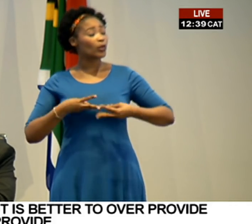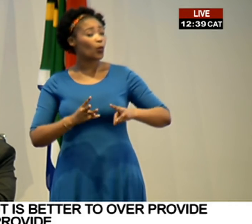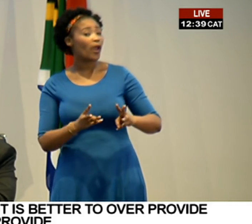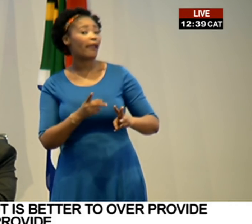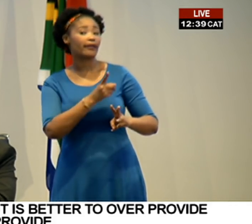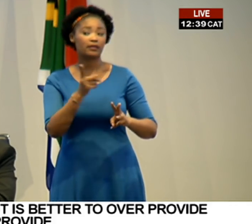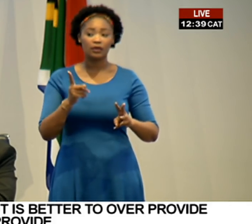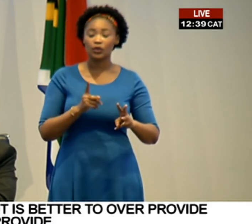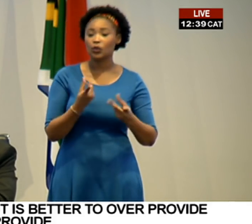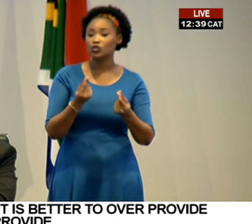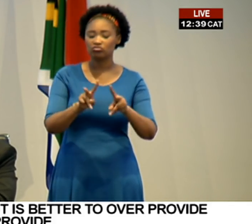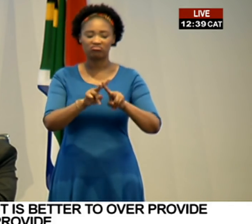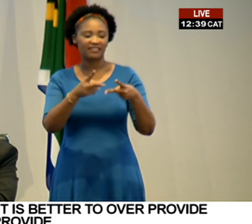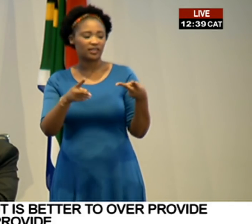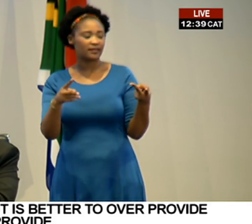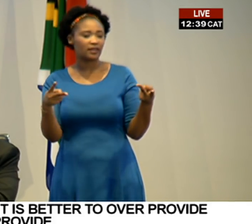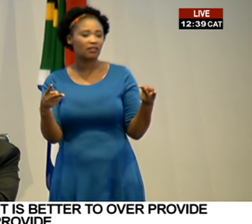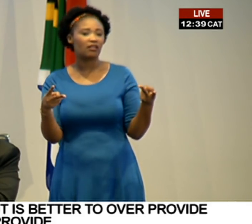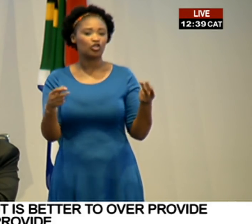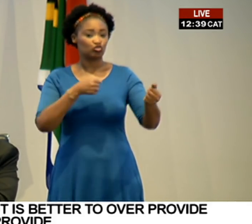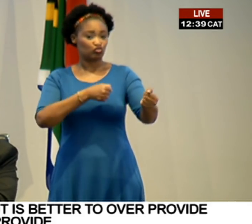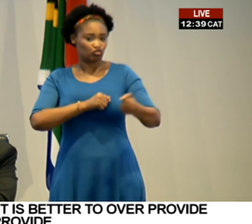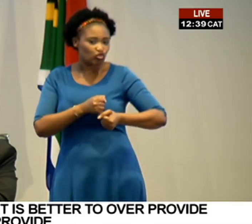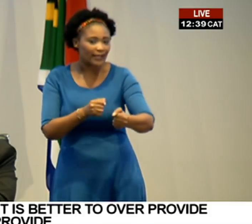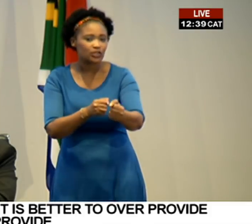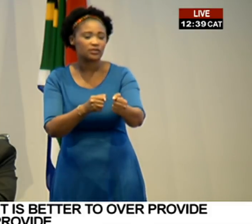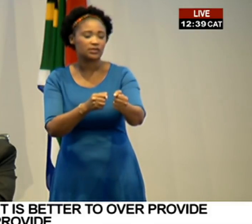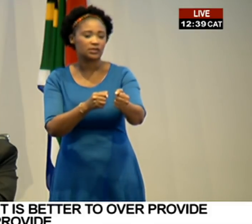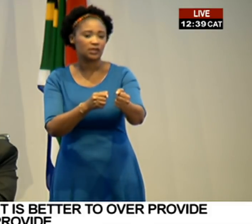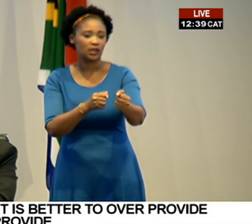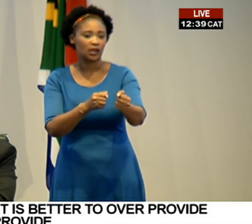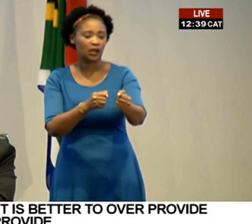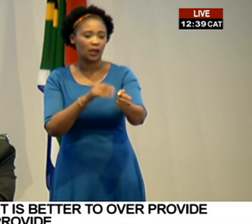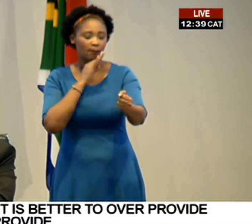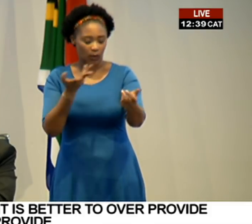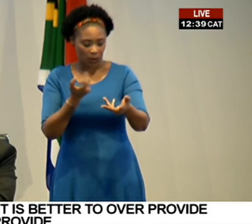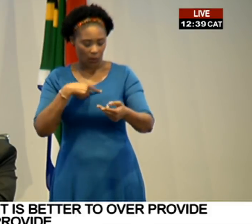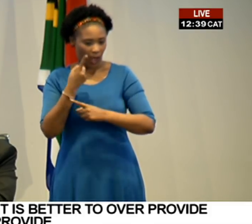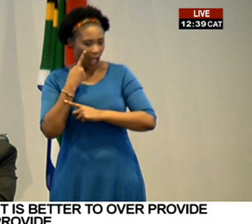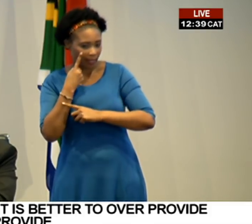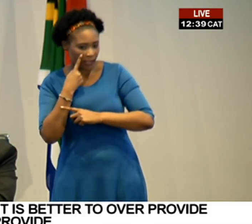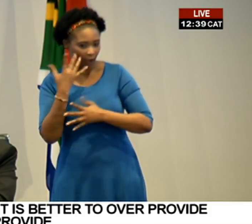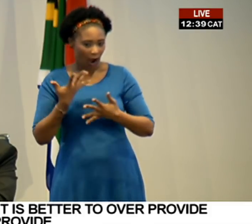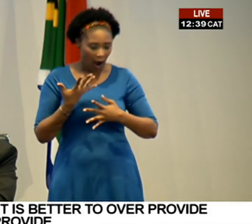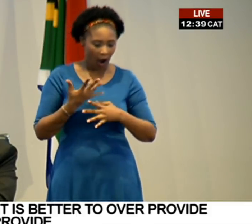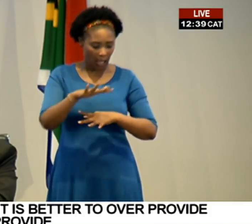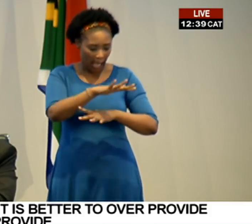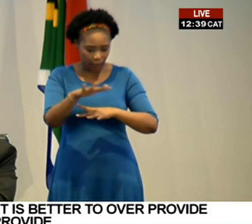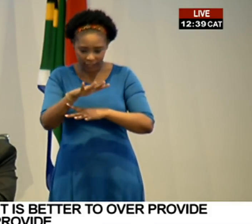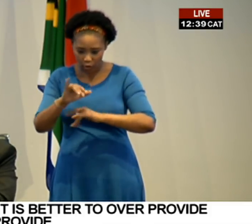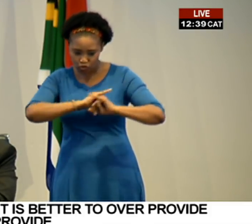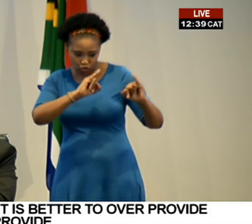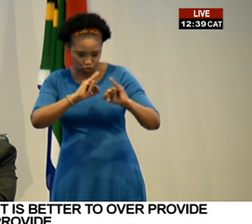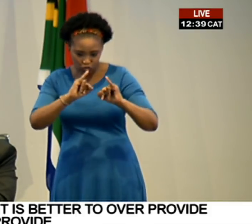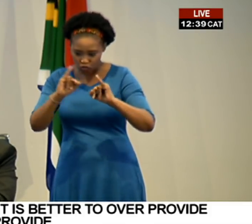are approaching the differentiated strategy where we have identified hotspots.